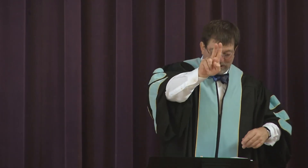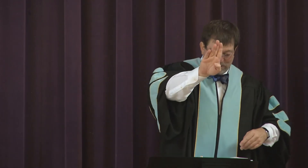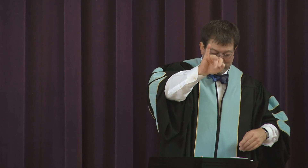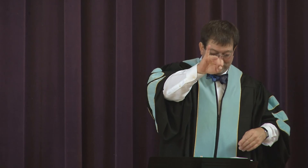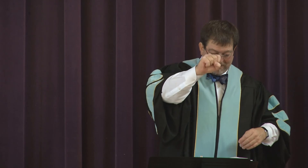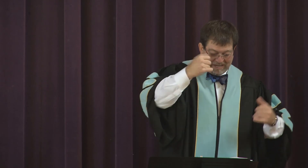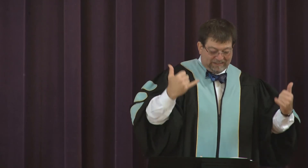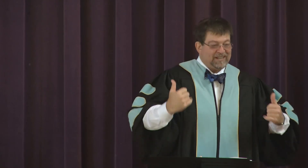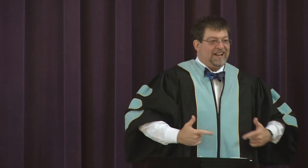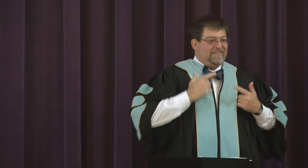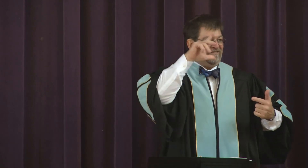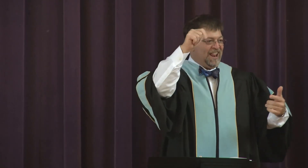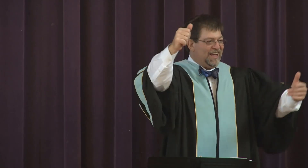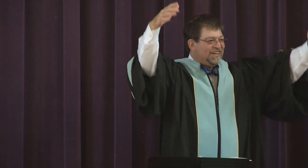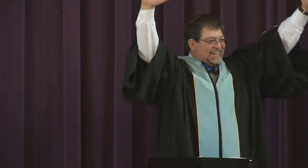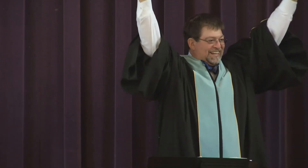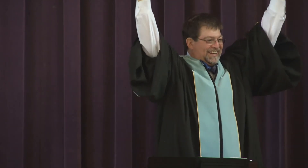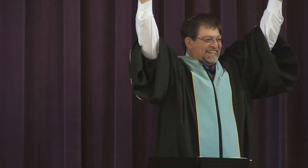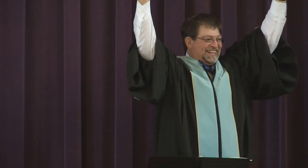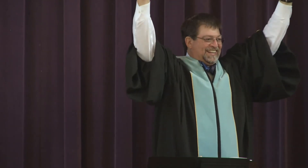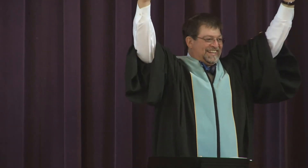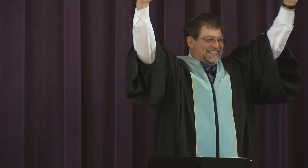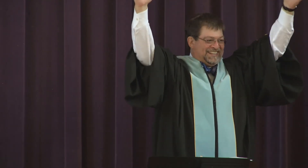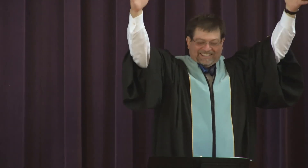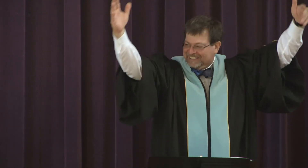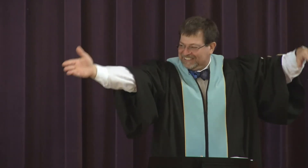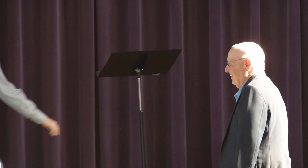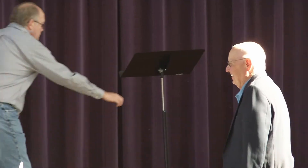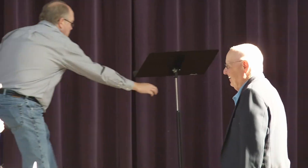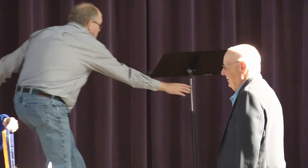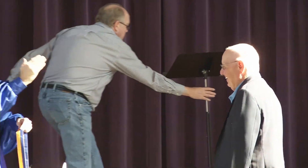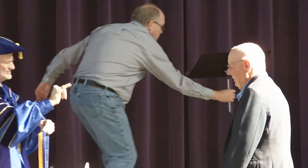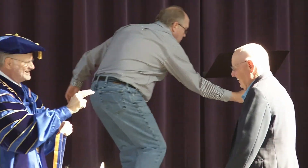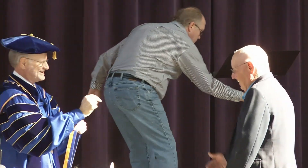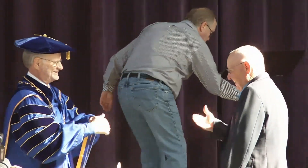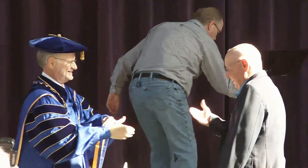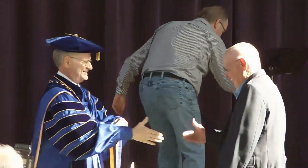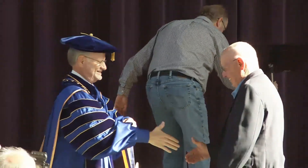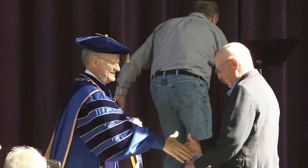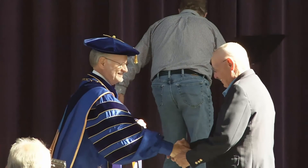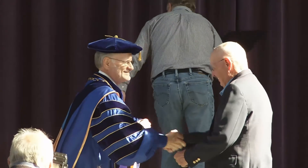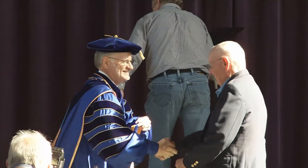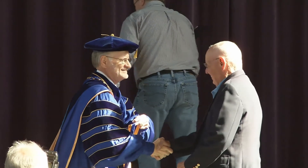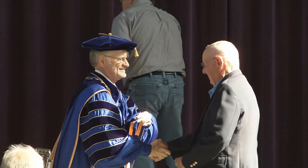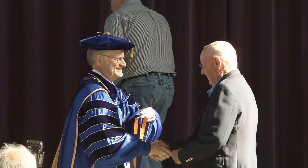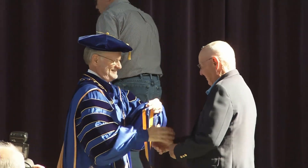to receive your medallion. My bowling buddy. Congratulations, John.